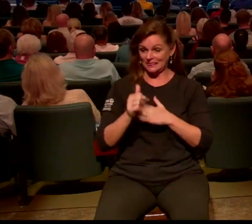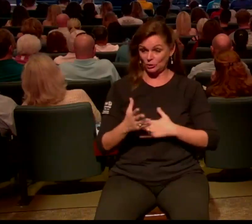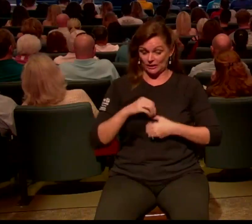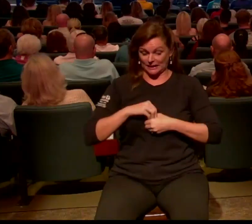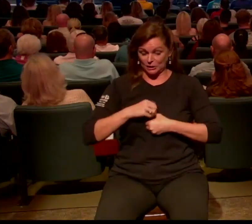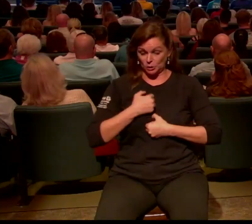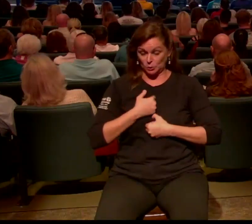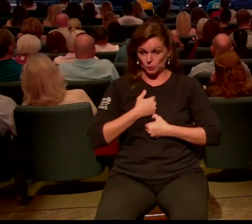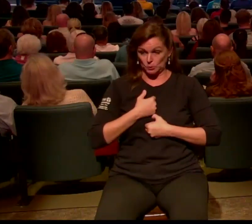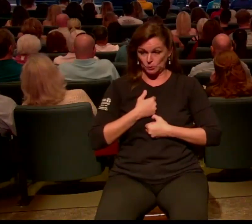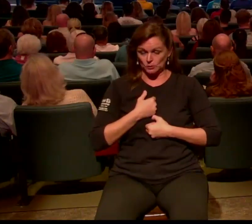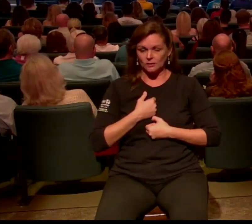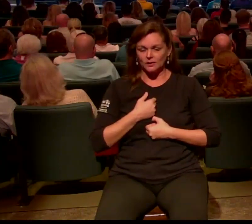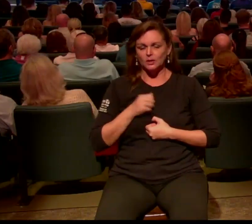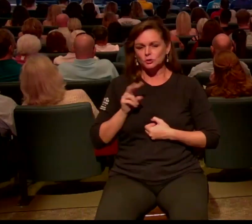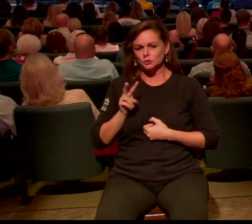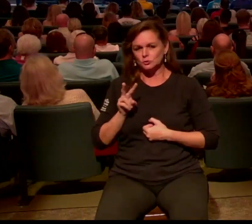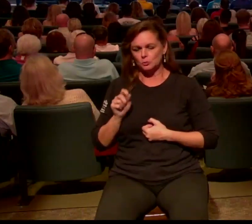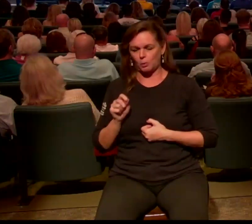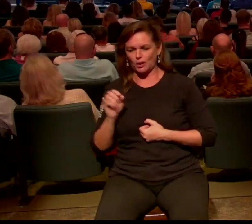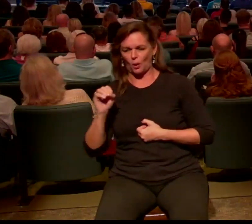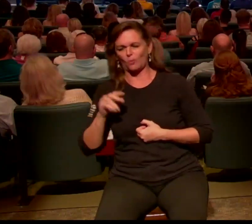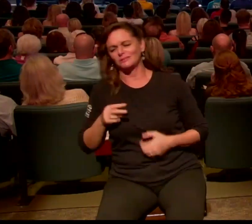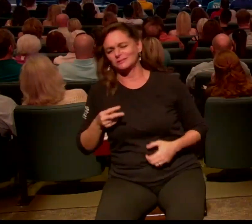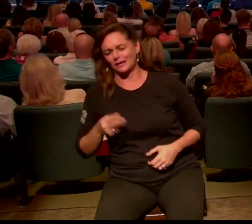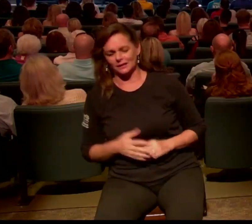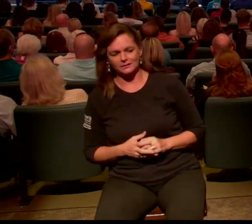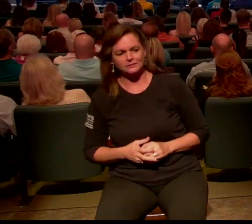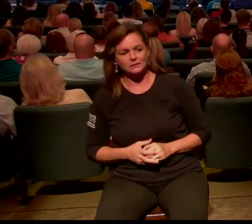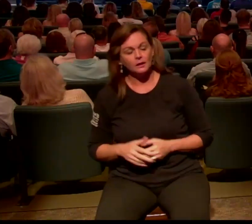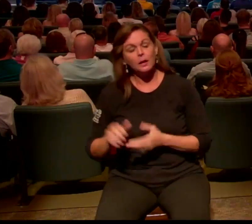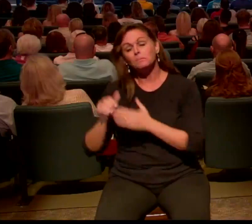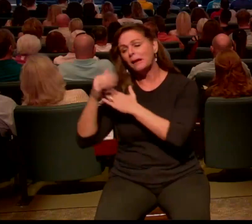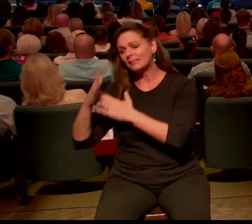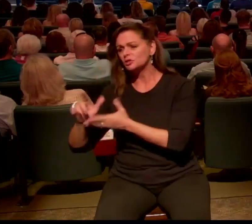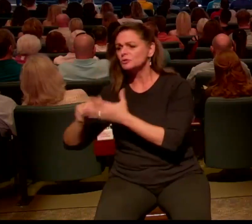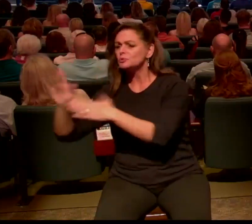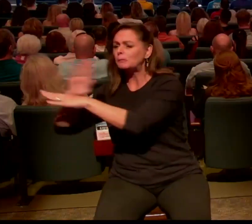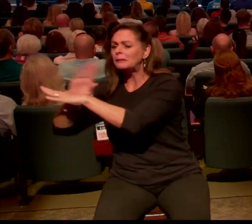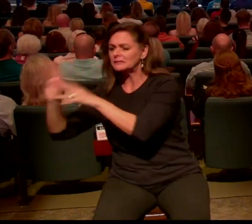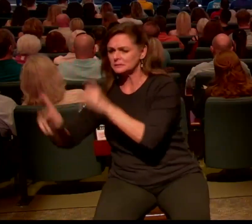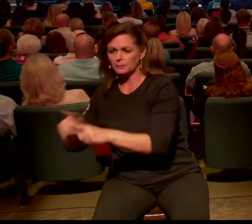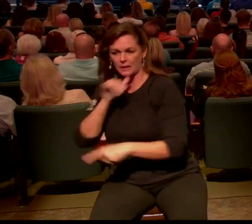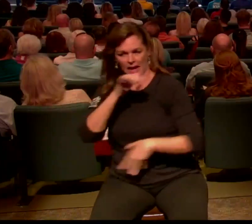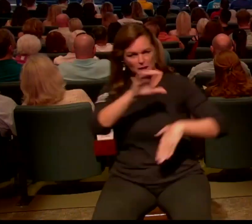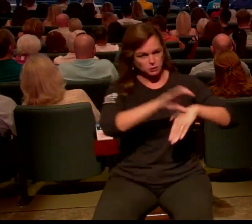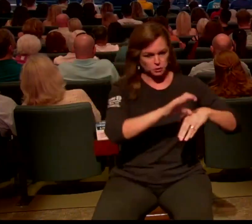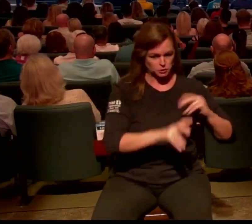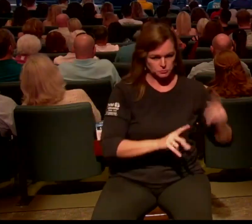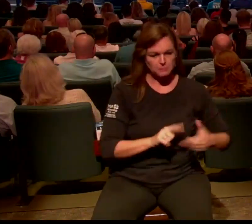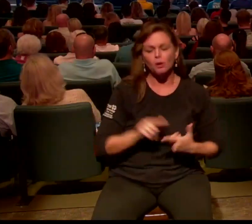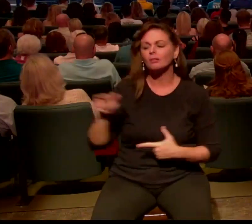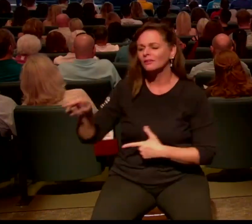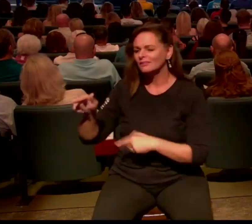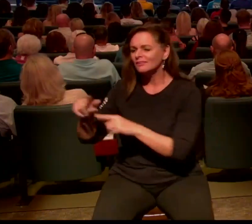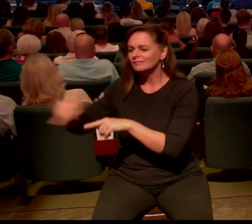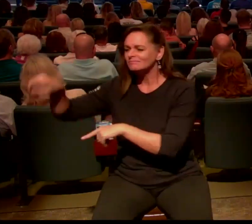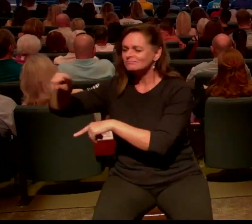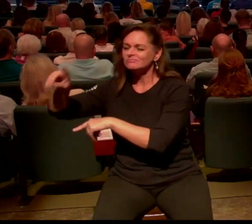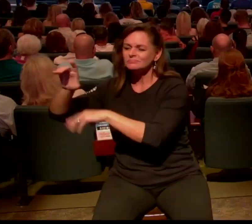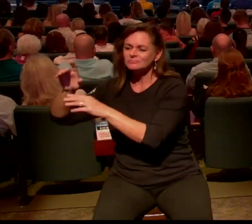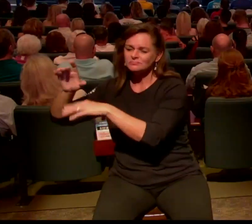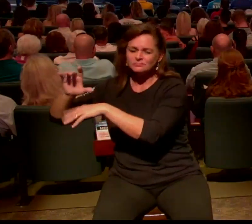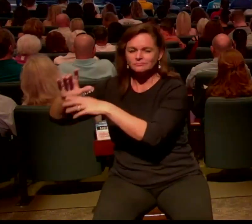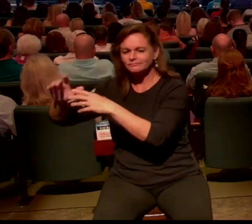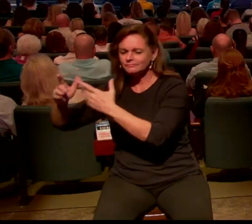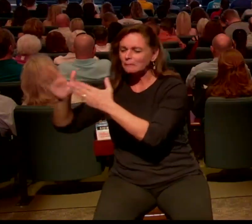about my writing anymore is, even though it's in the secular community, I've done this so much now, and I've got their trust, and I've added value to them